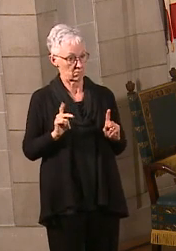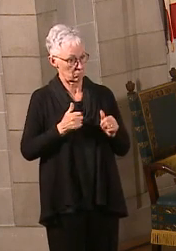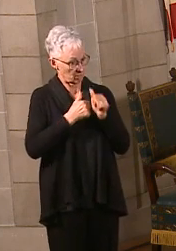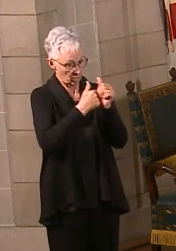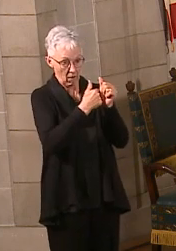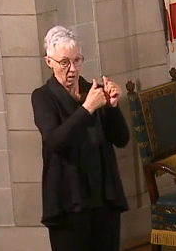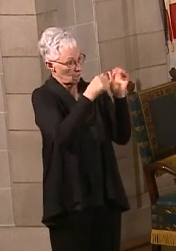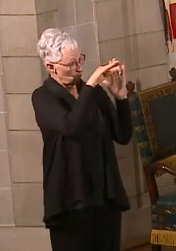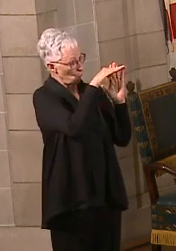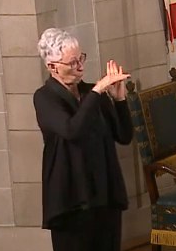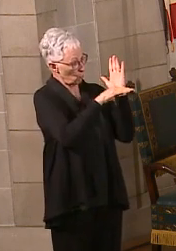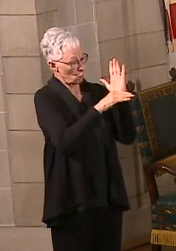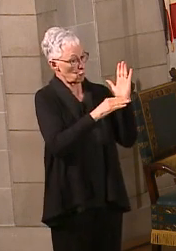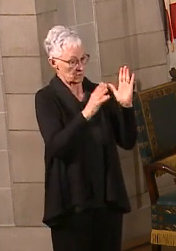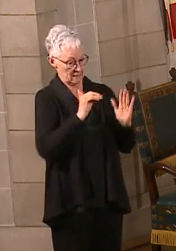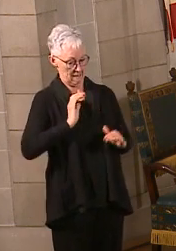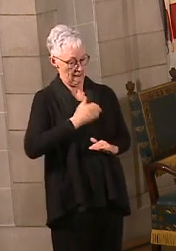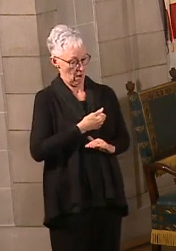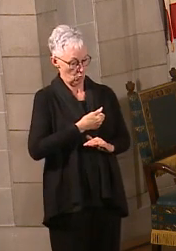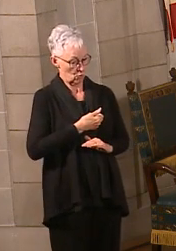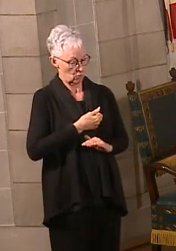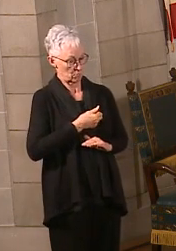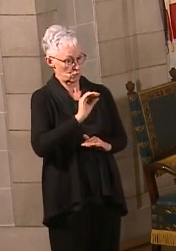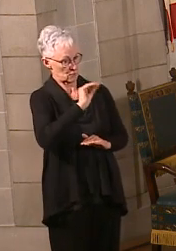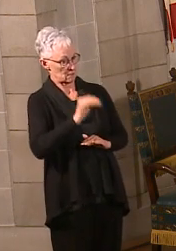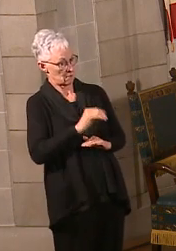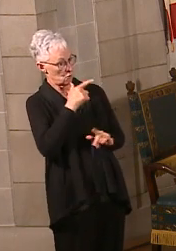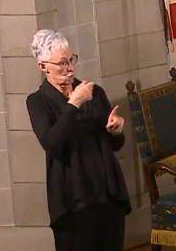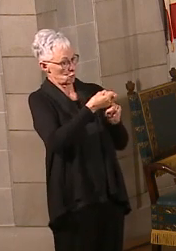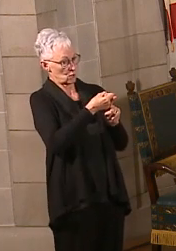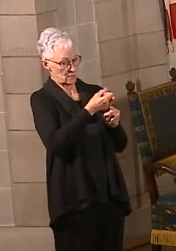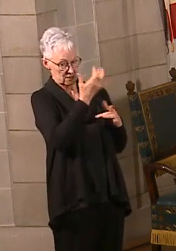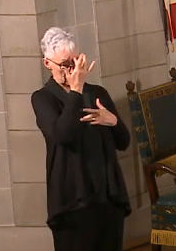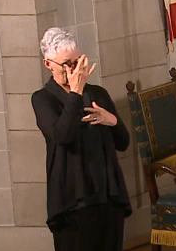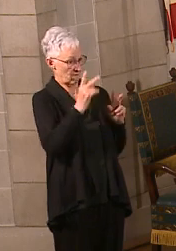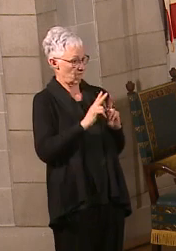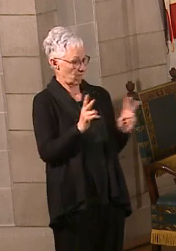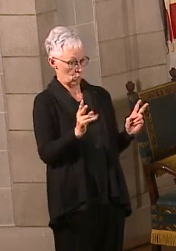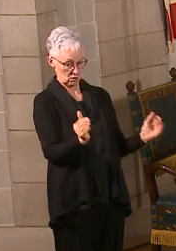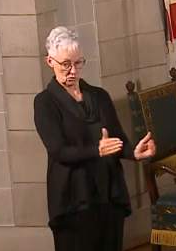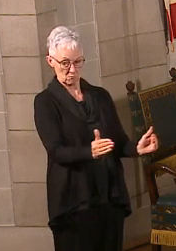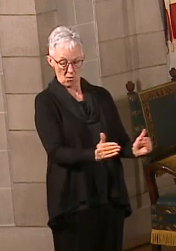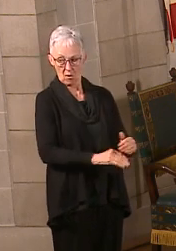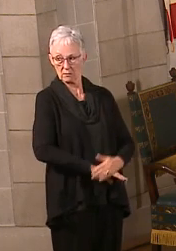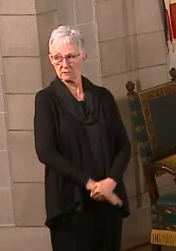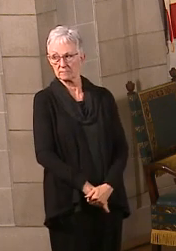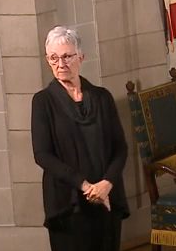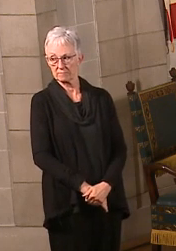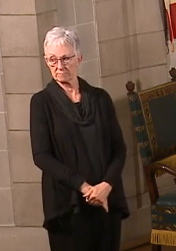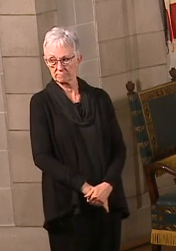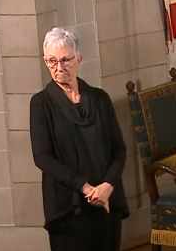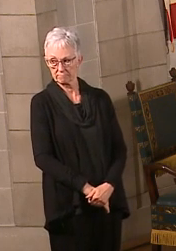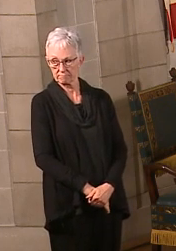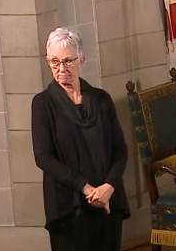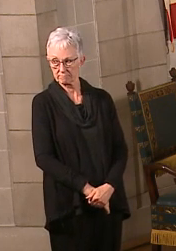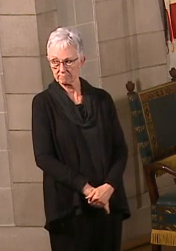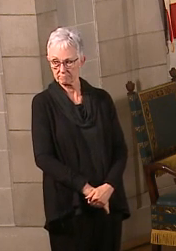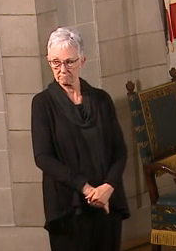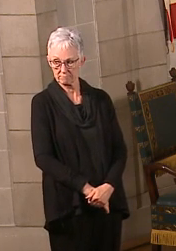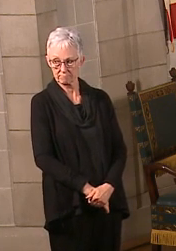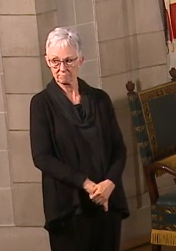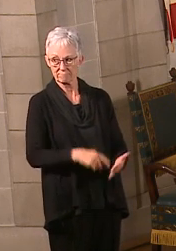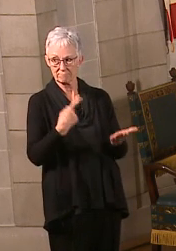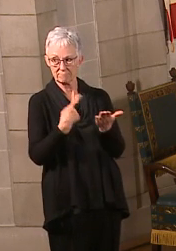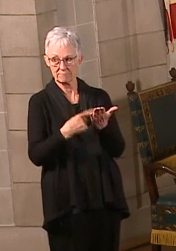slowest rise. So great job, people of Lincoln. Next, one of the things that we want to also talk about is how the state of Nebraska is working to help